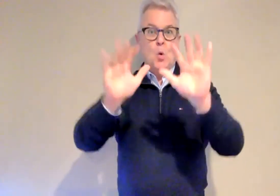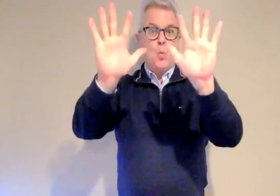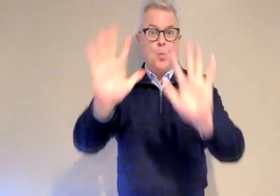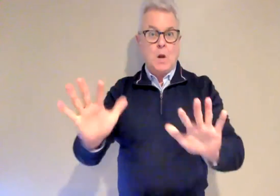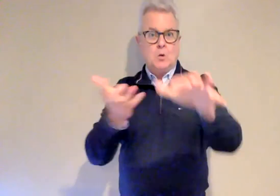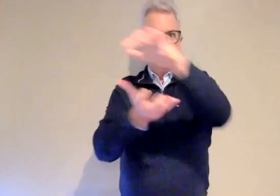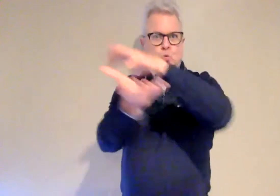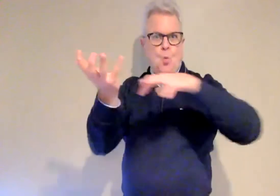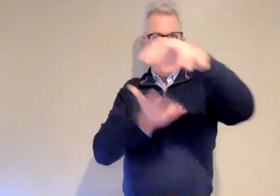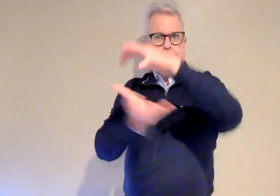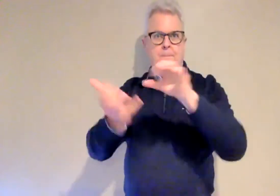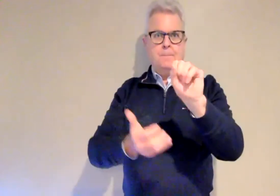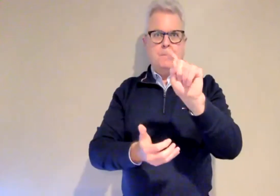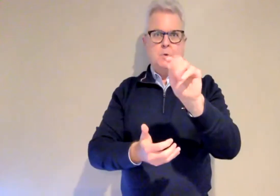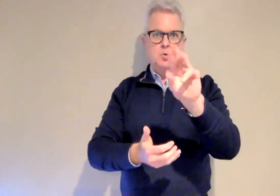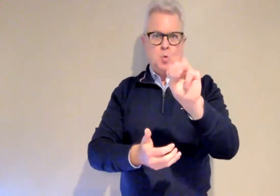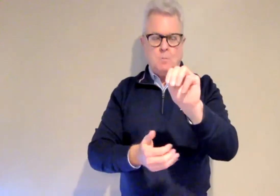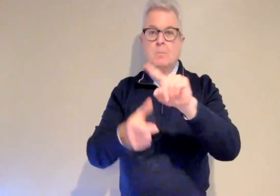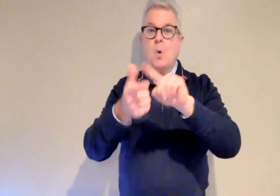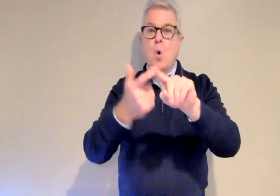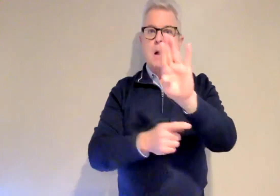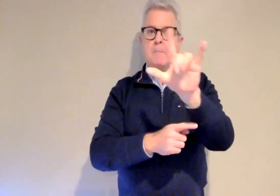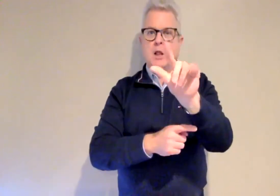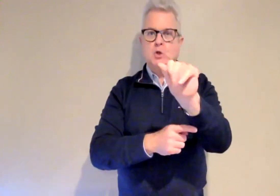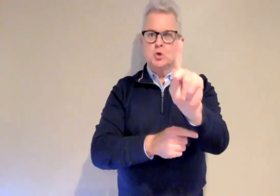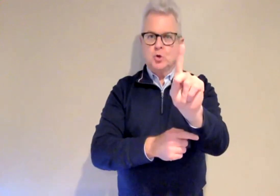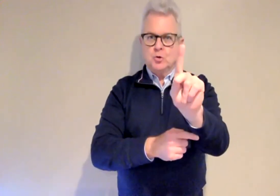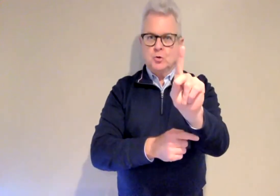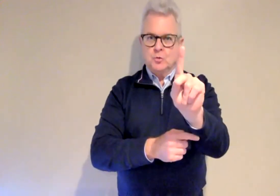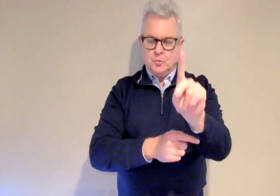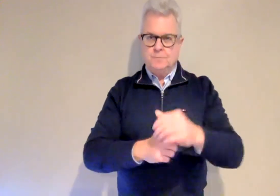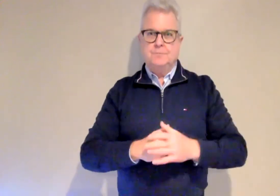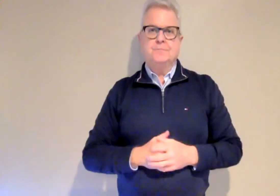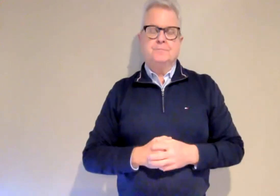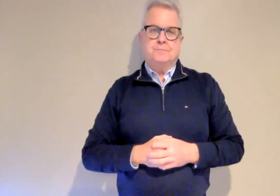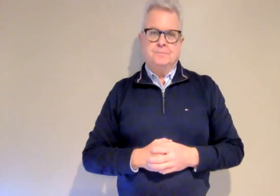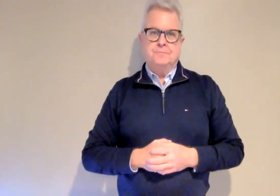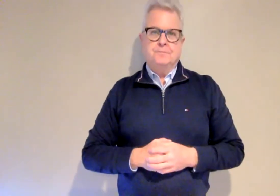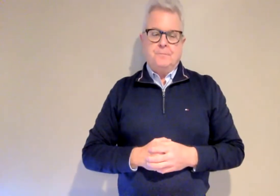Today's topic is about winter weather before a winter storm extreme cold